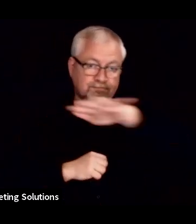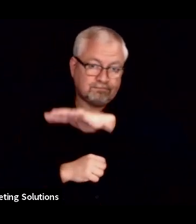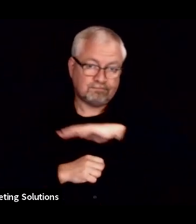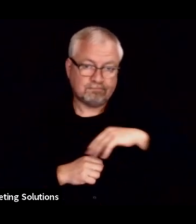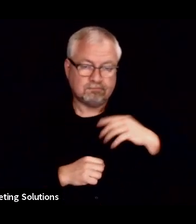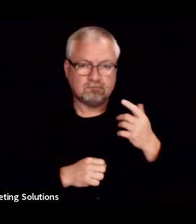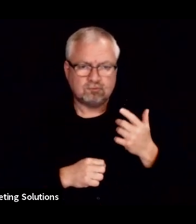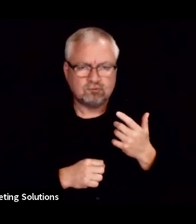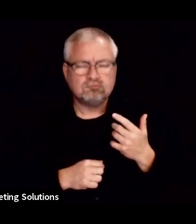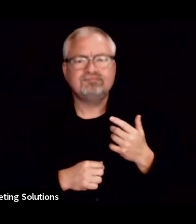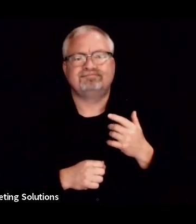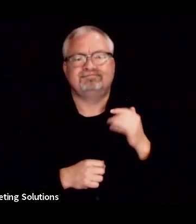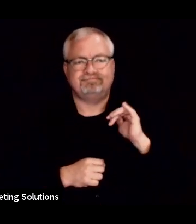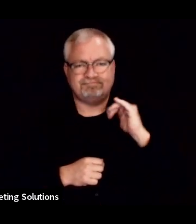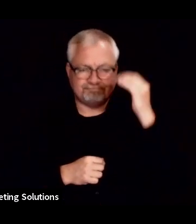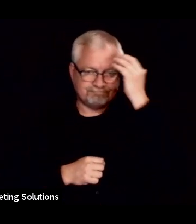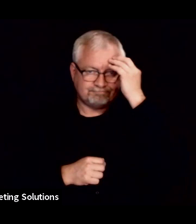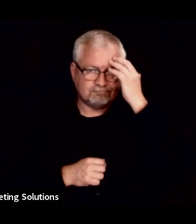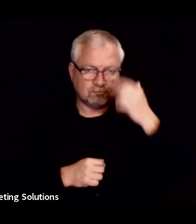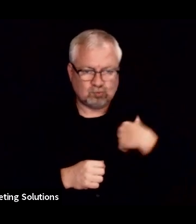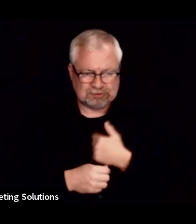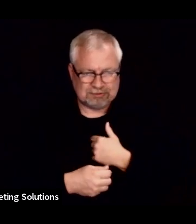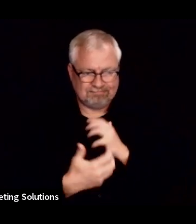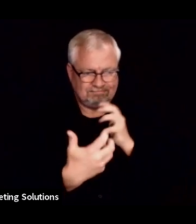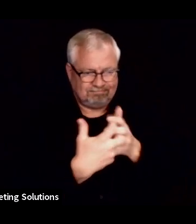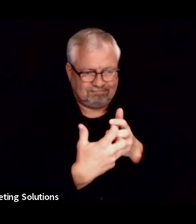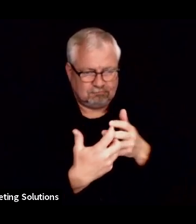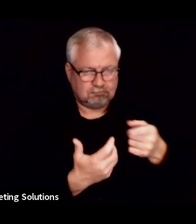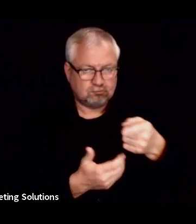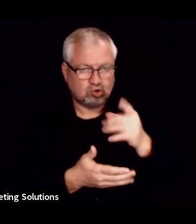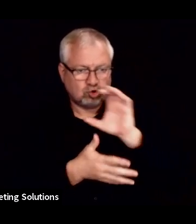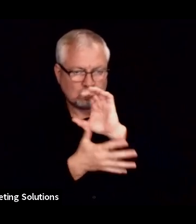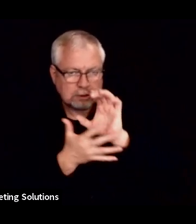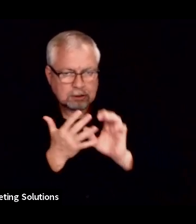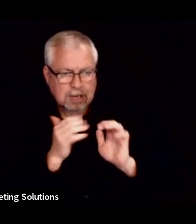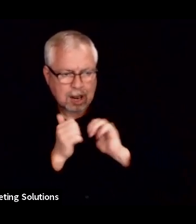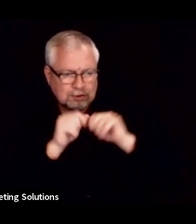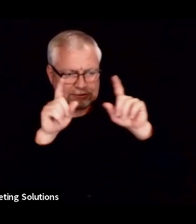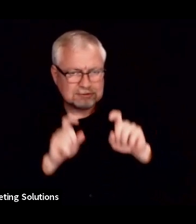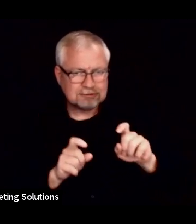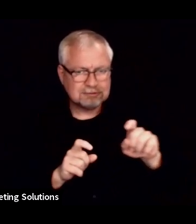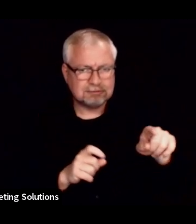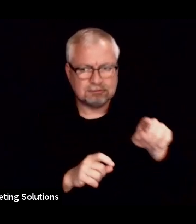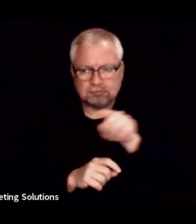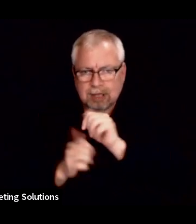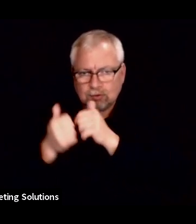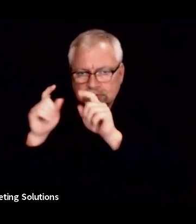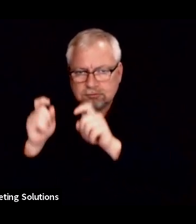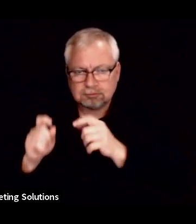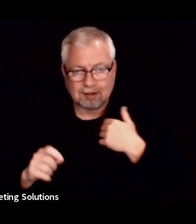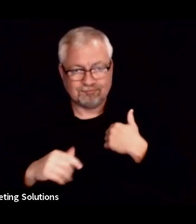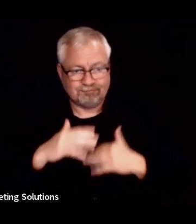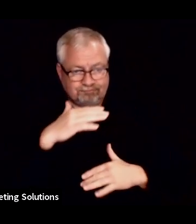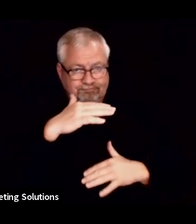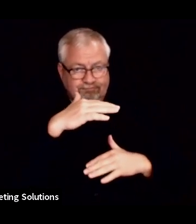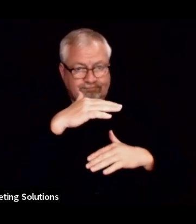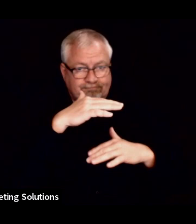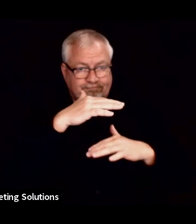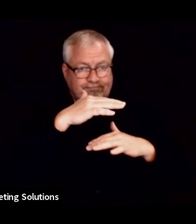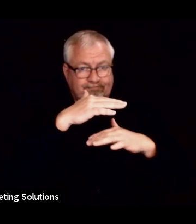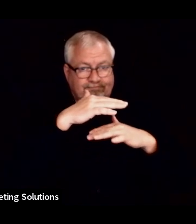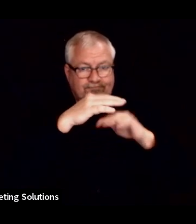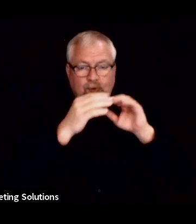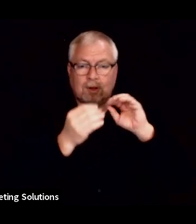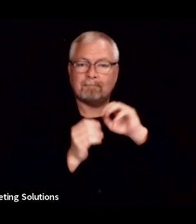been broadened significantly. As testing capacity has grown in Minnesota, we want everyone